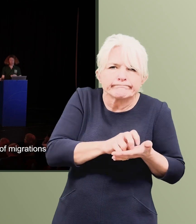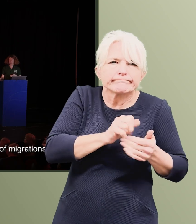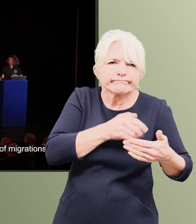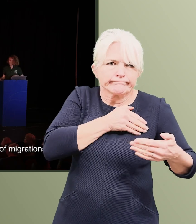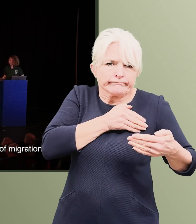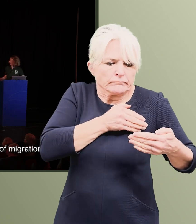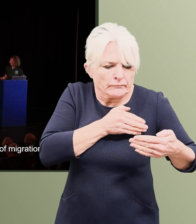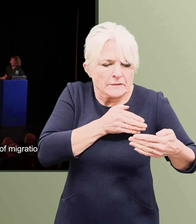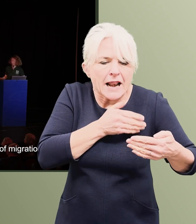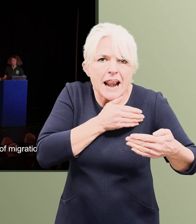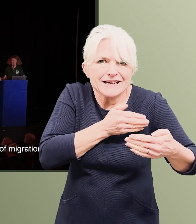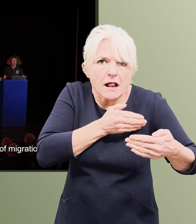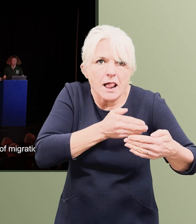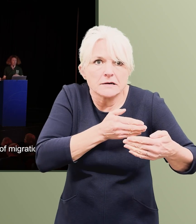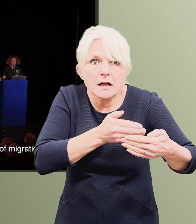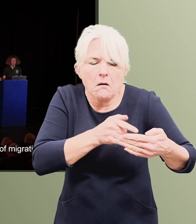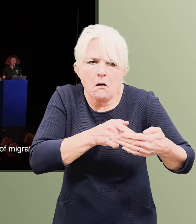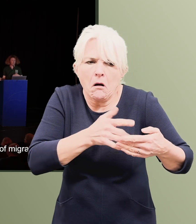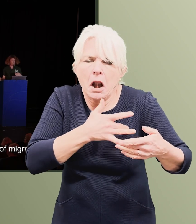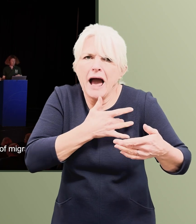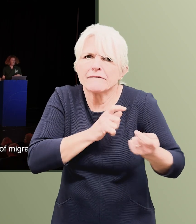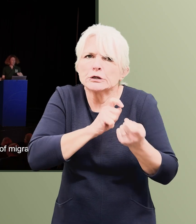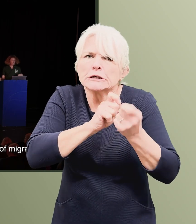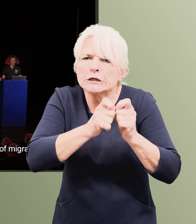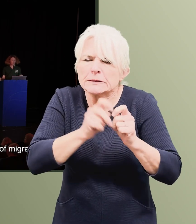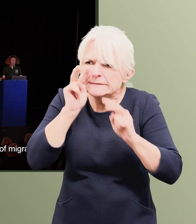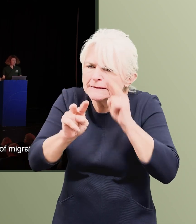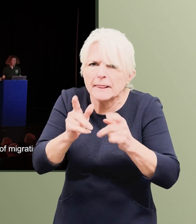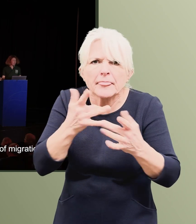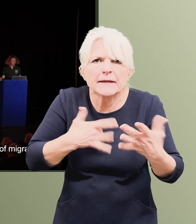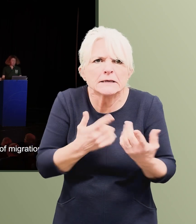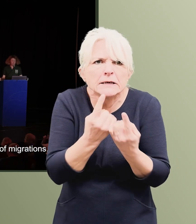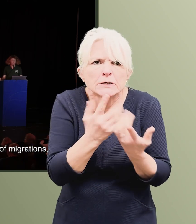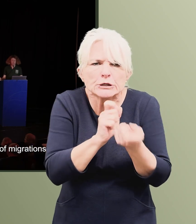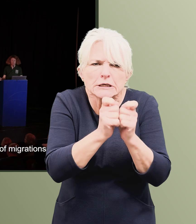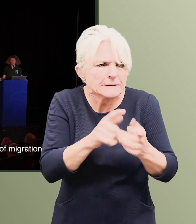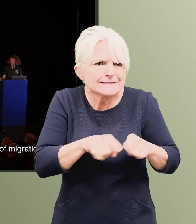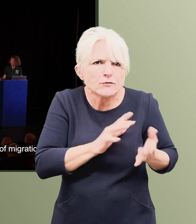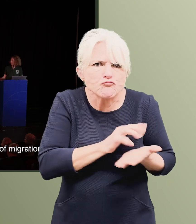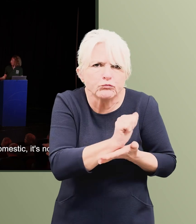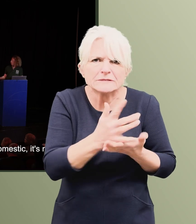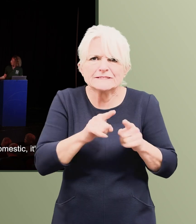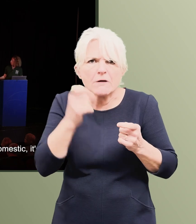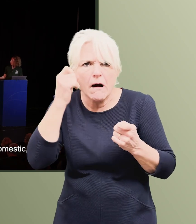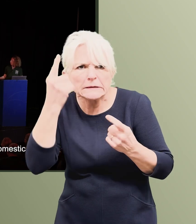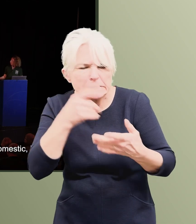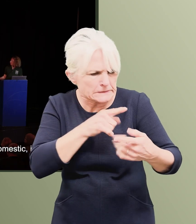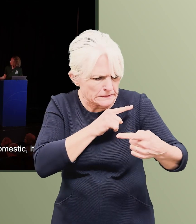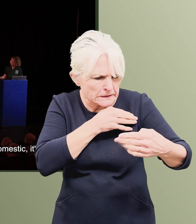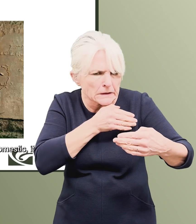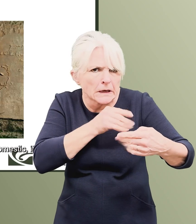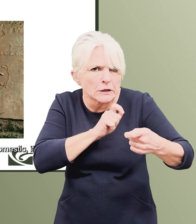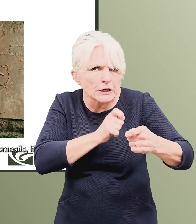people coming into the UK again. The Neolithic is a series of migrations we're now starting to understand much